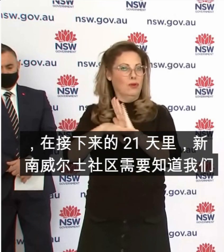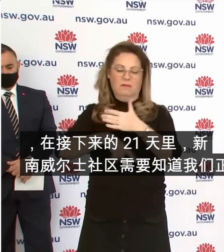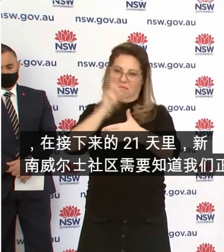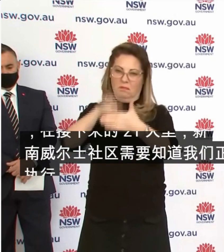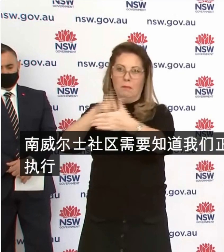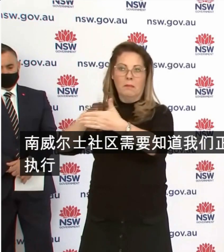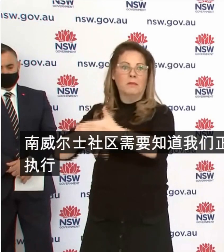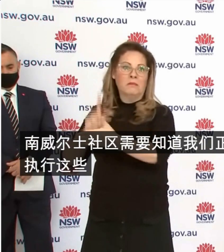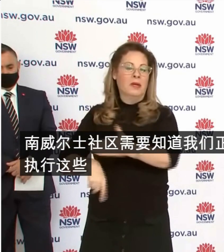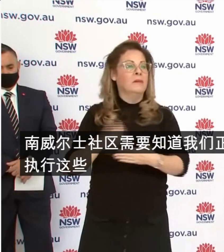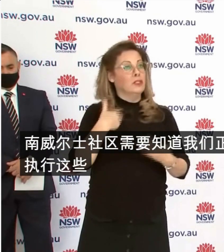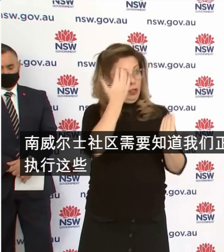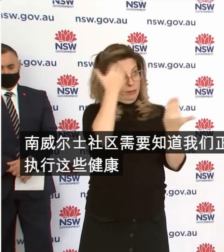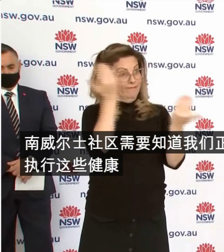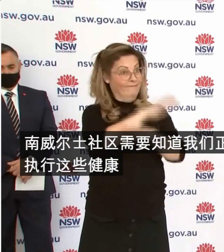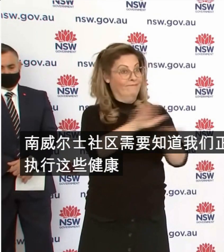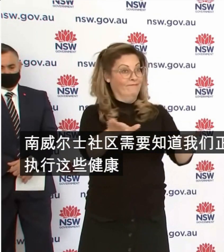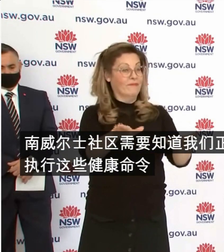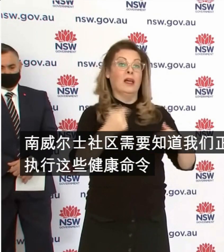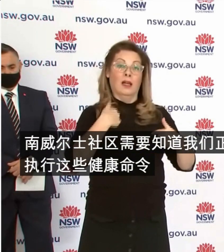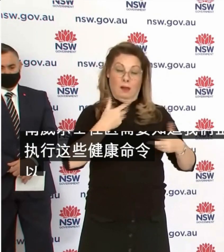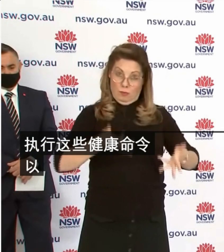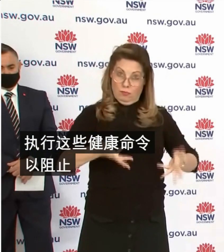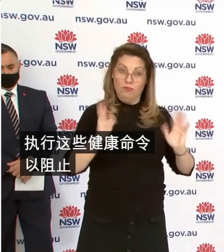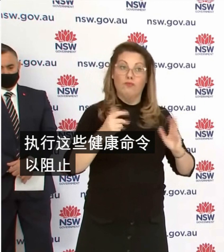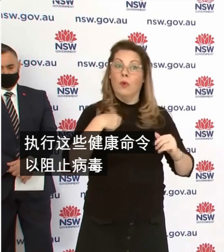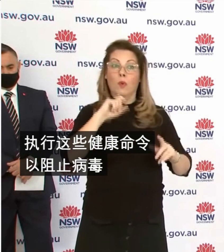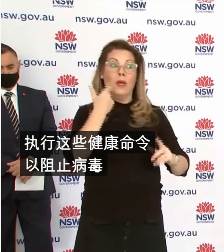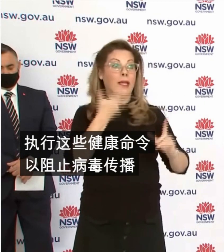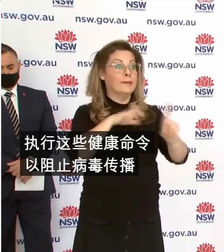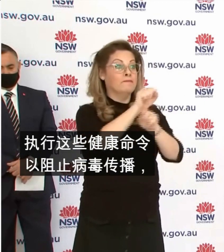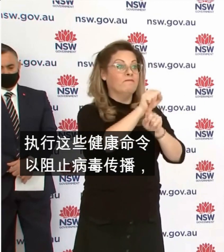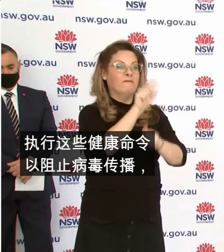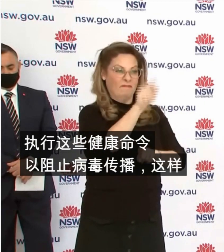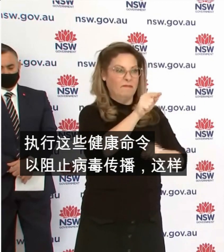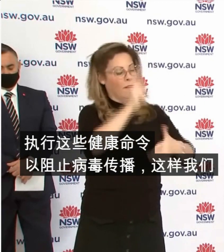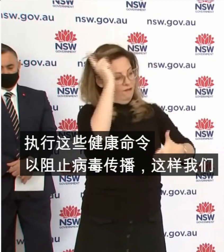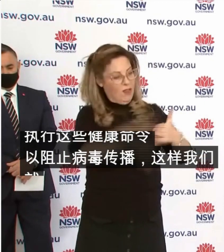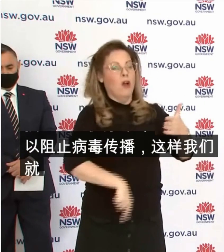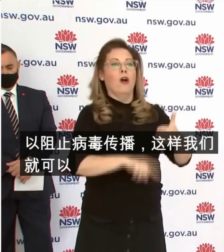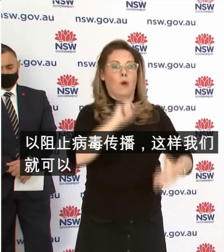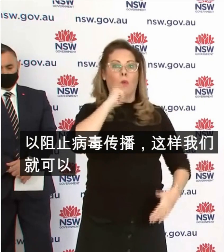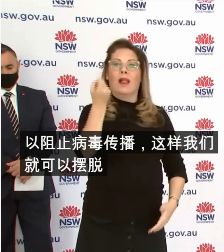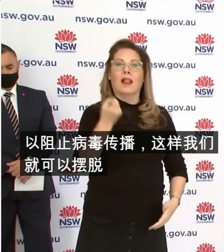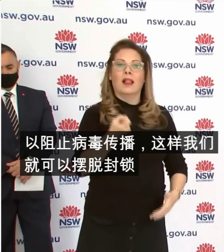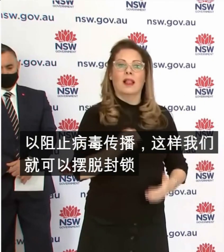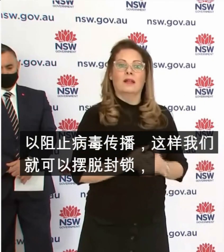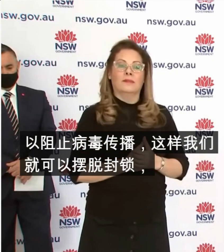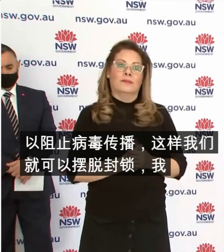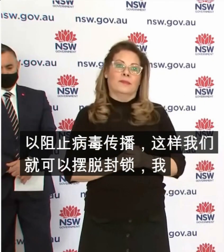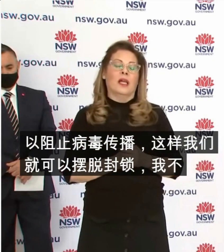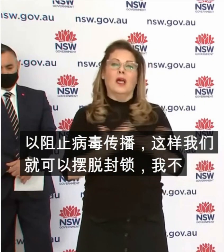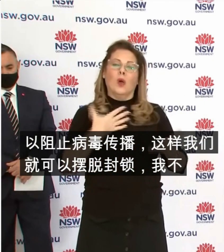to know that we are out there enforcing these health orders to stop the spread of the virus so we can come out